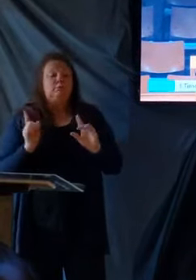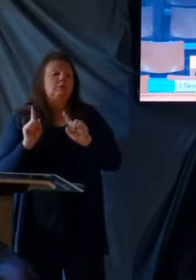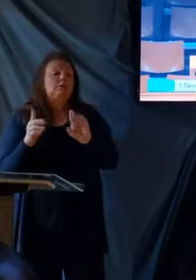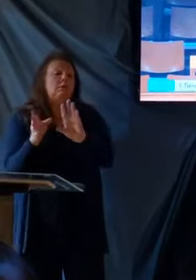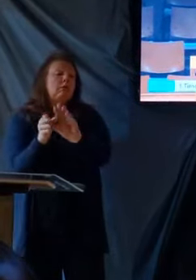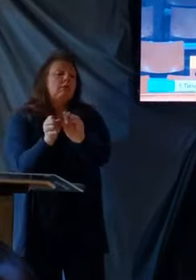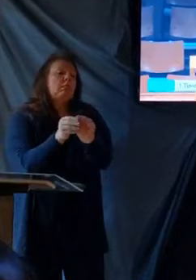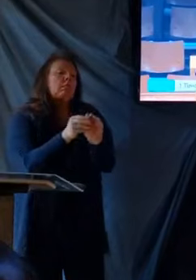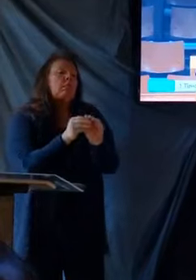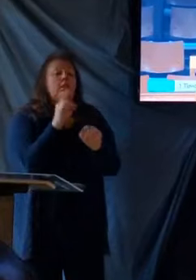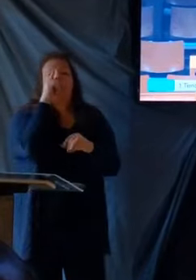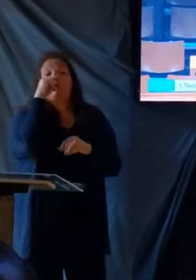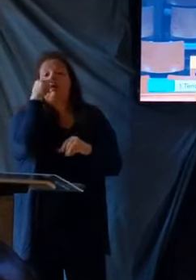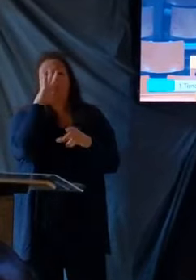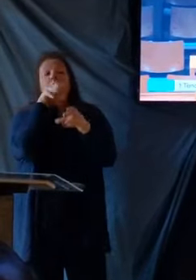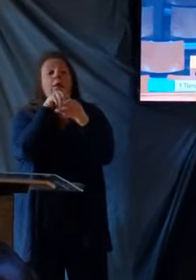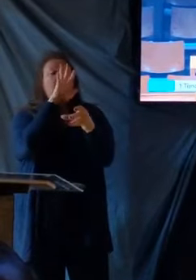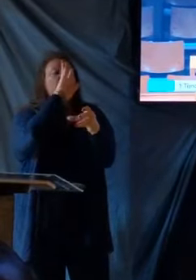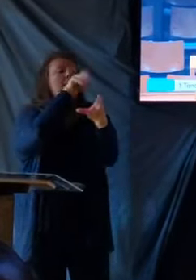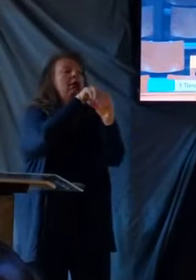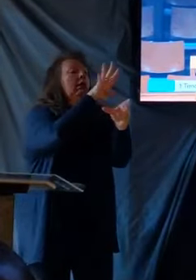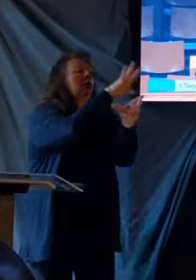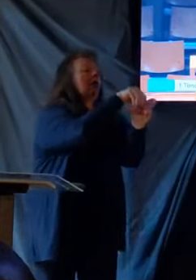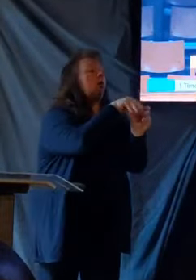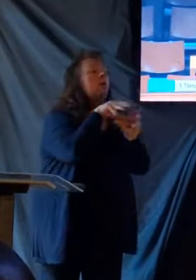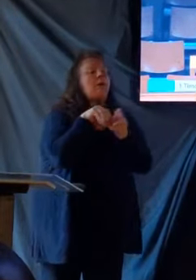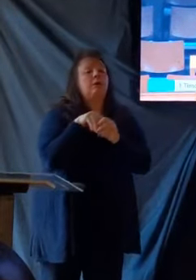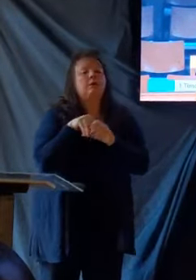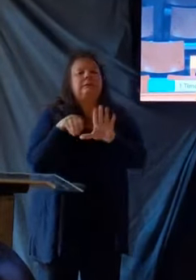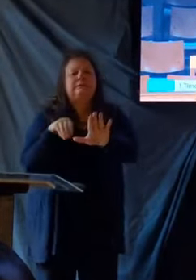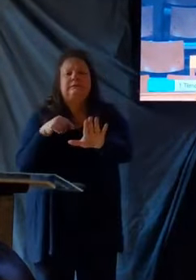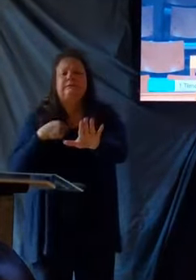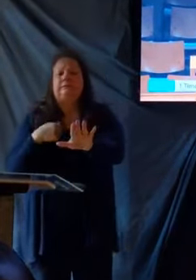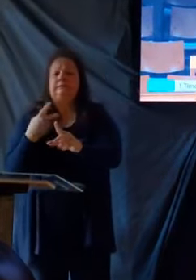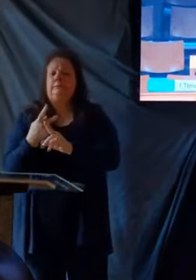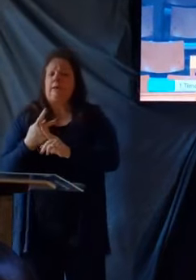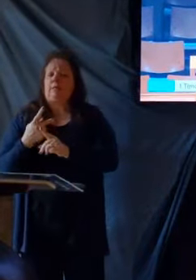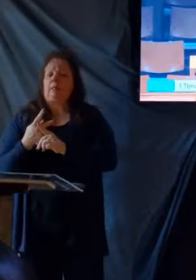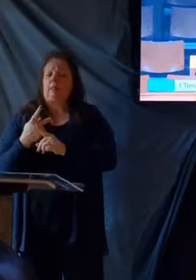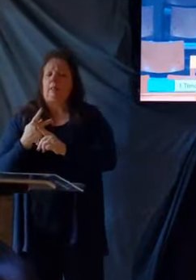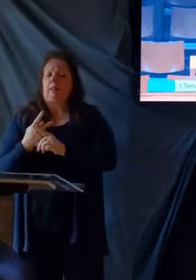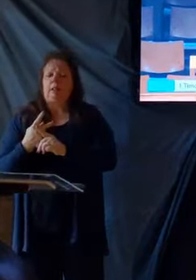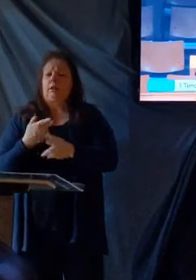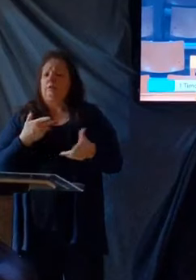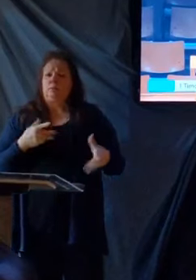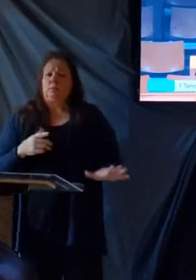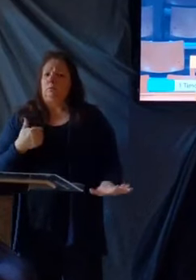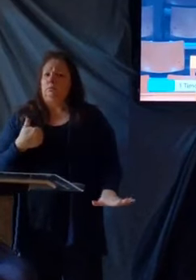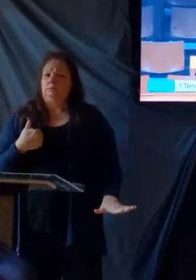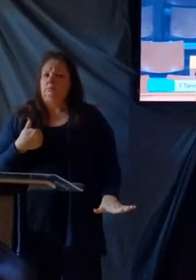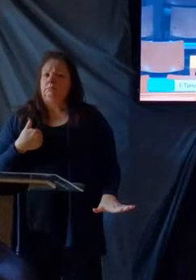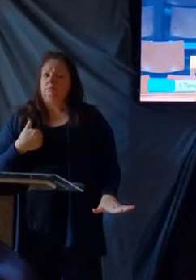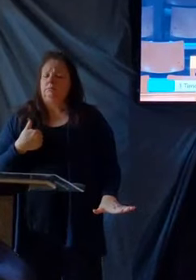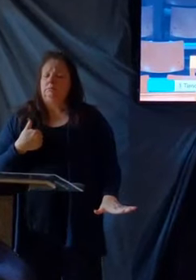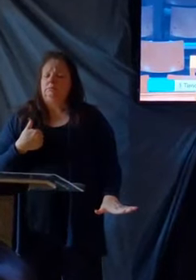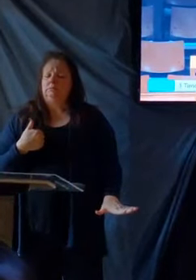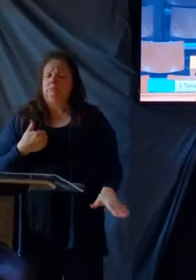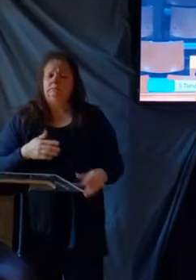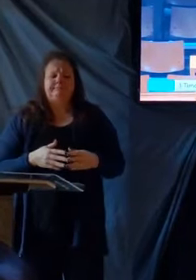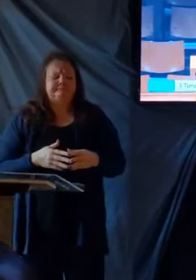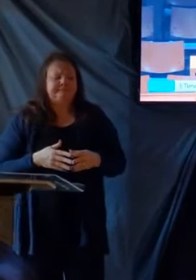gossips and busybodies. So we want to be careful of that. And,